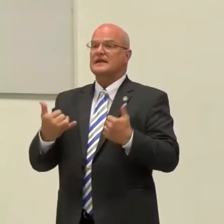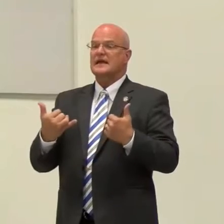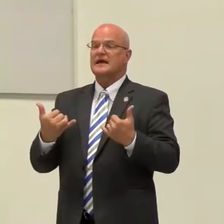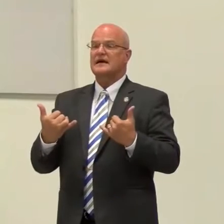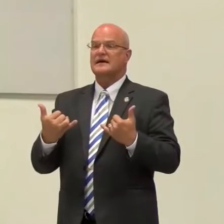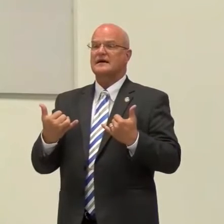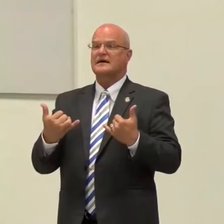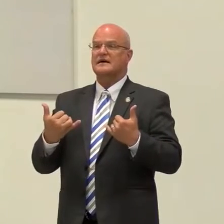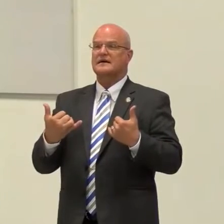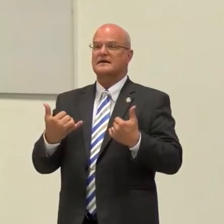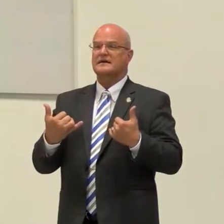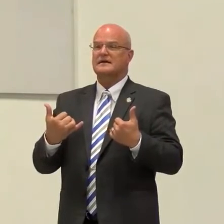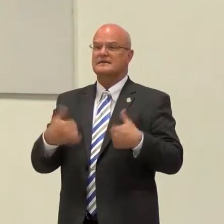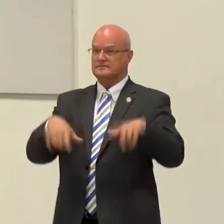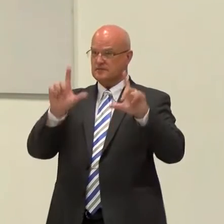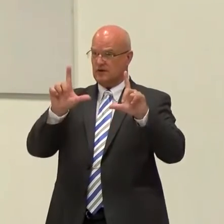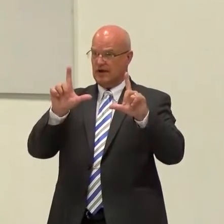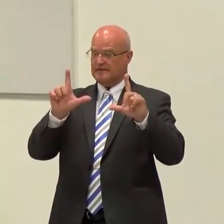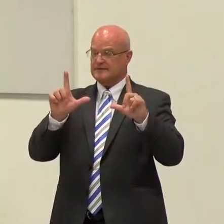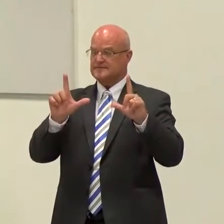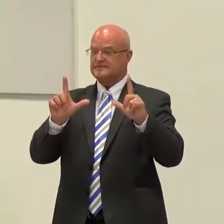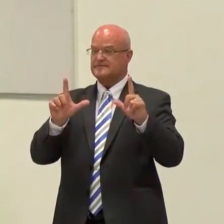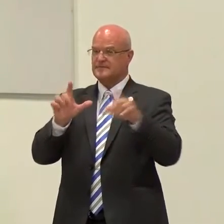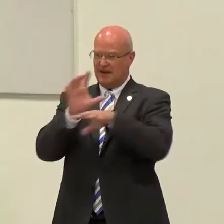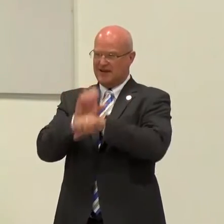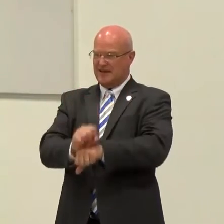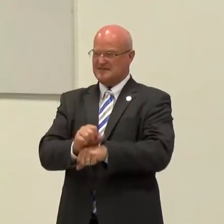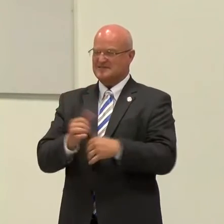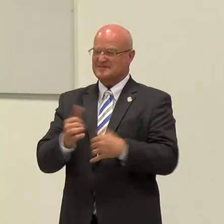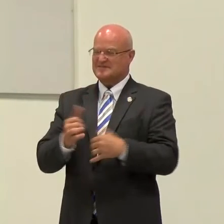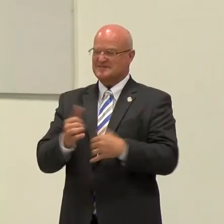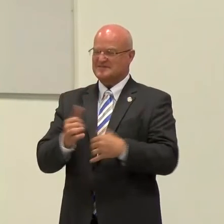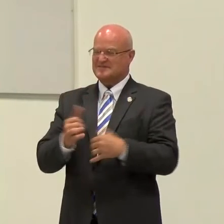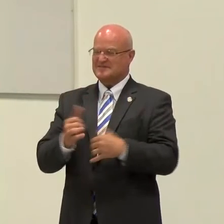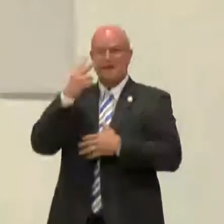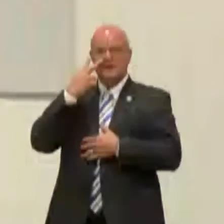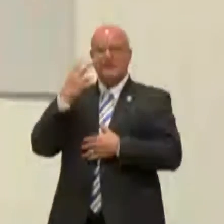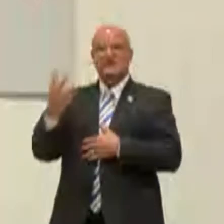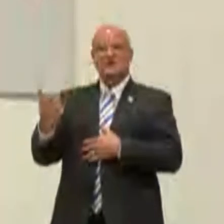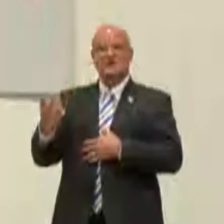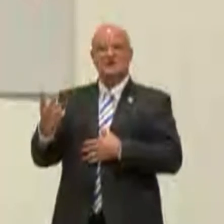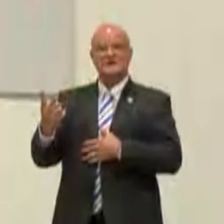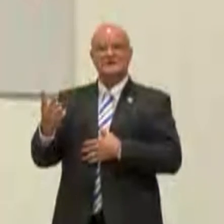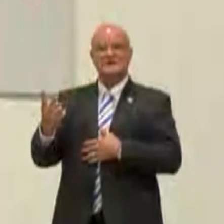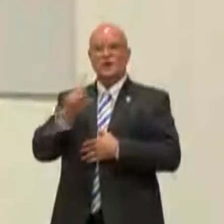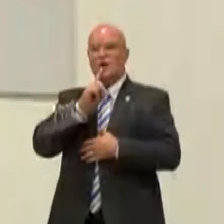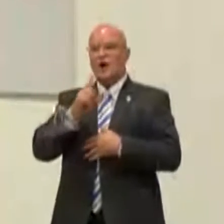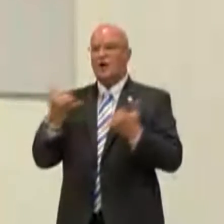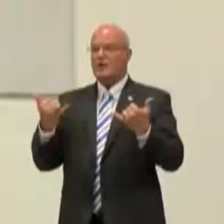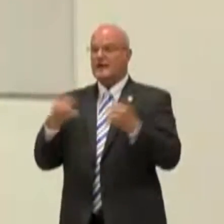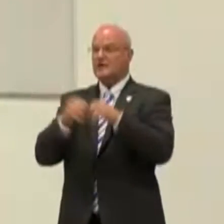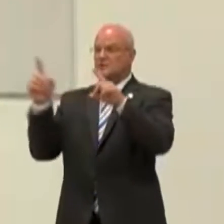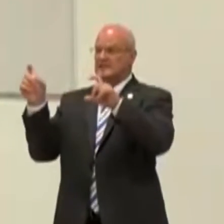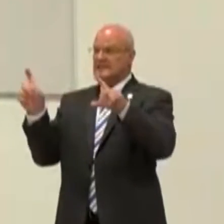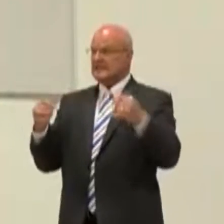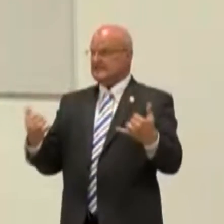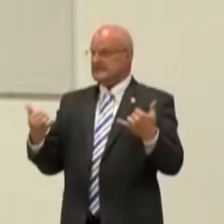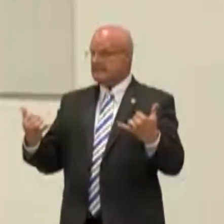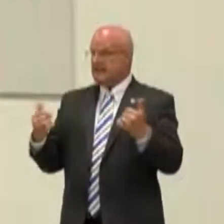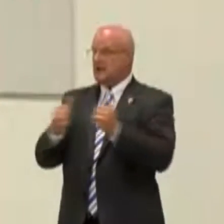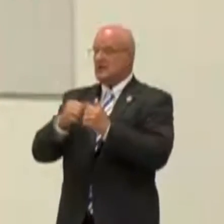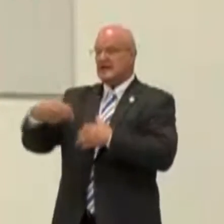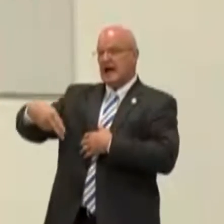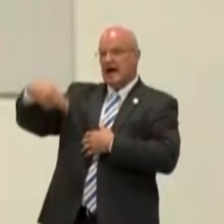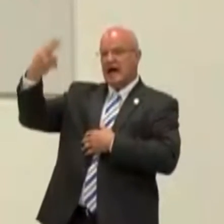the graphs, as our custom, you see where we are in our testing today, with